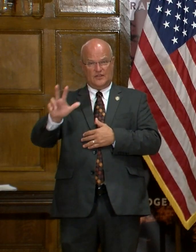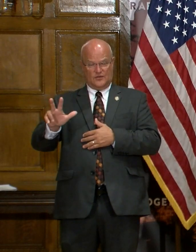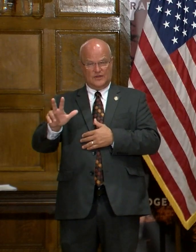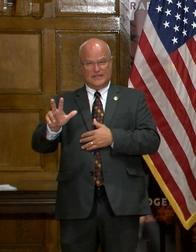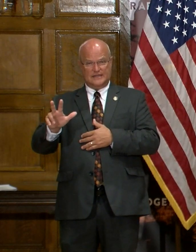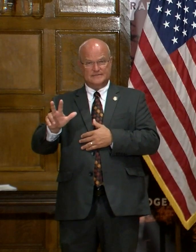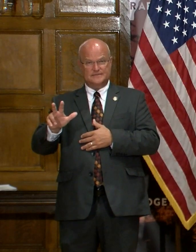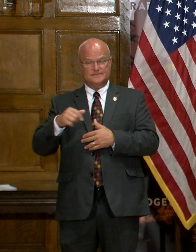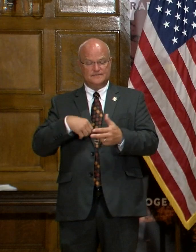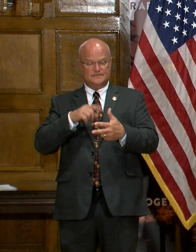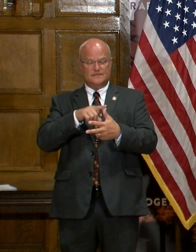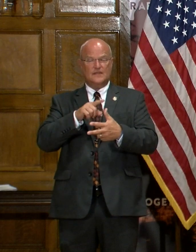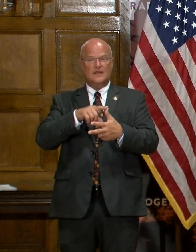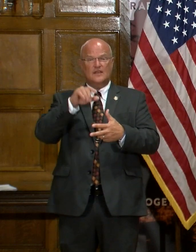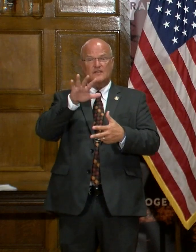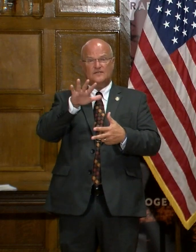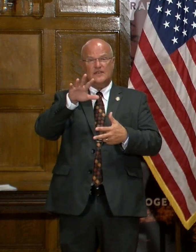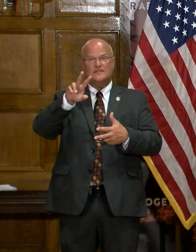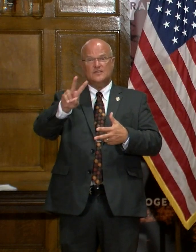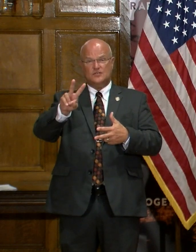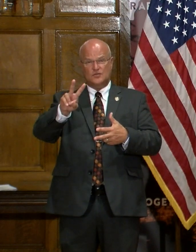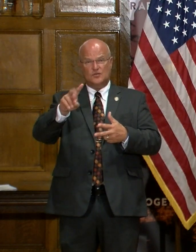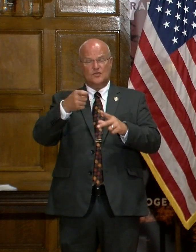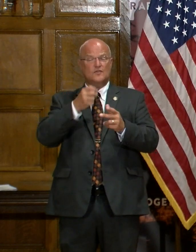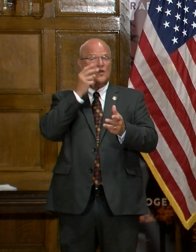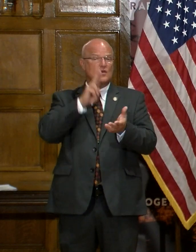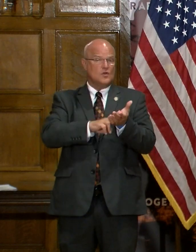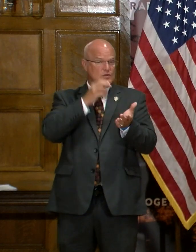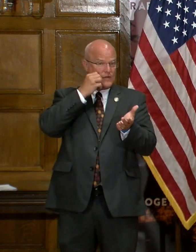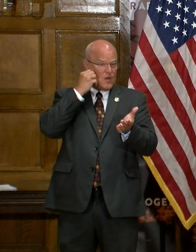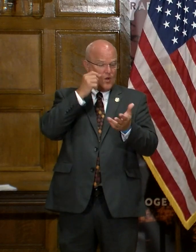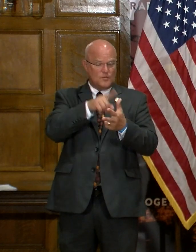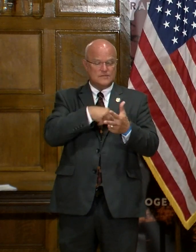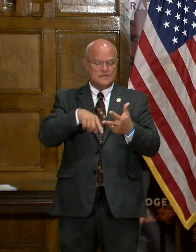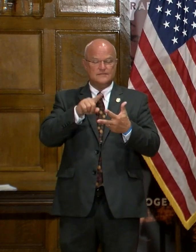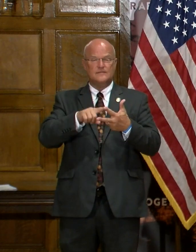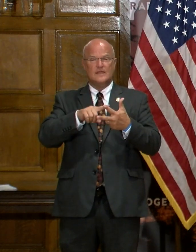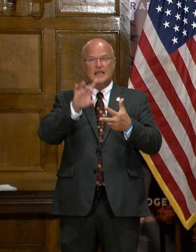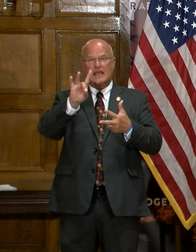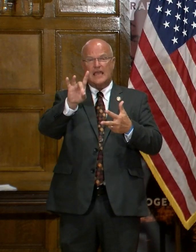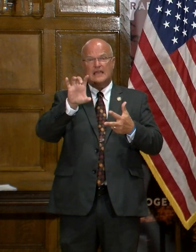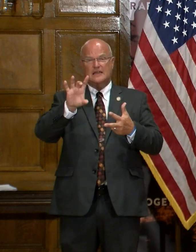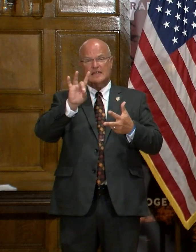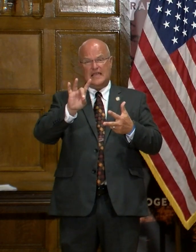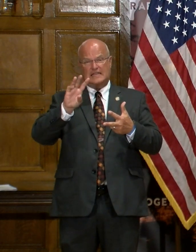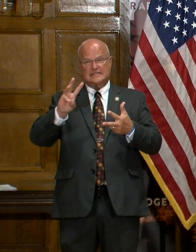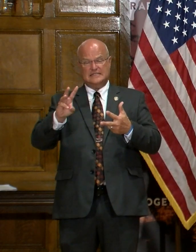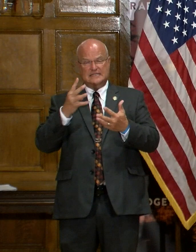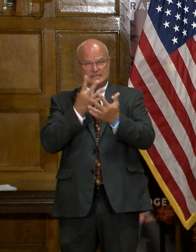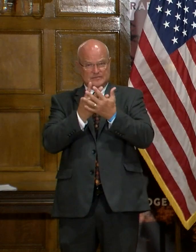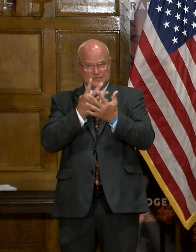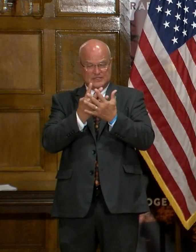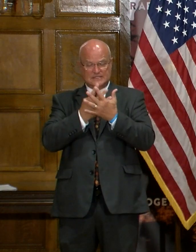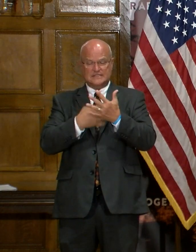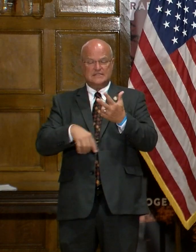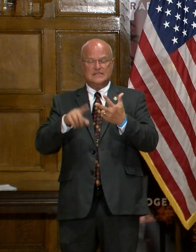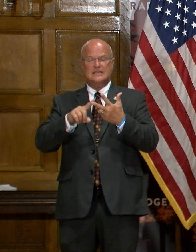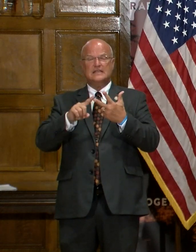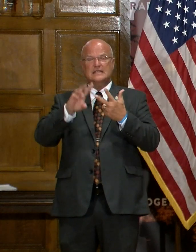7,343, with 52 cases coming from nursing homes, 886 from correctional institutions,